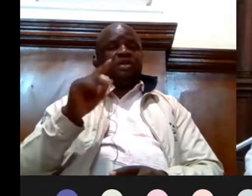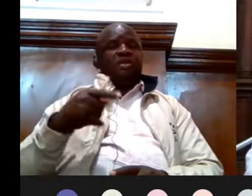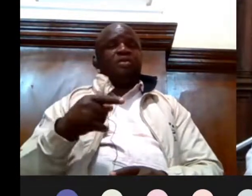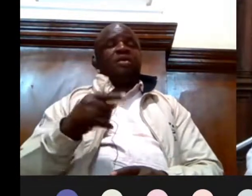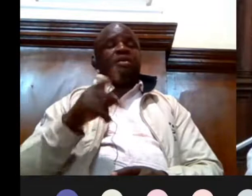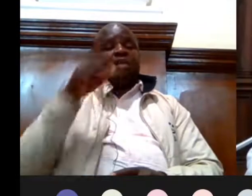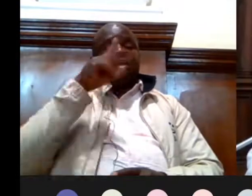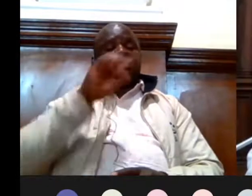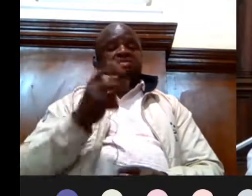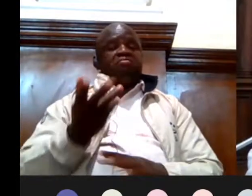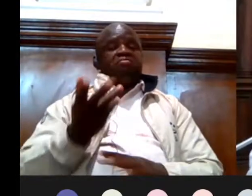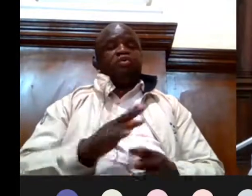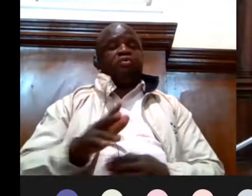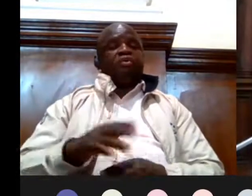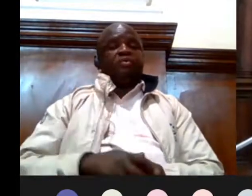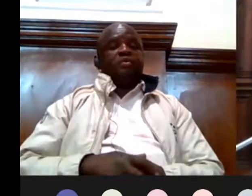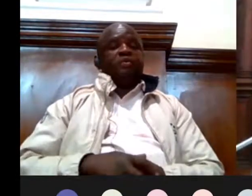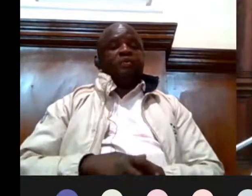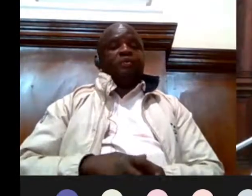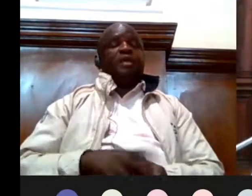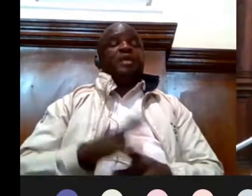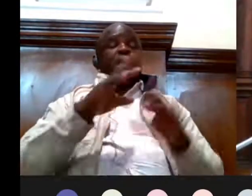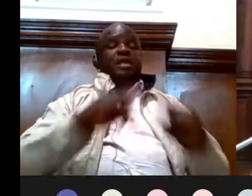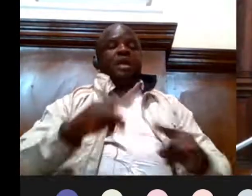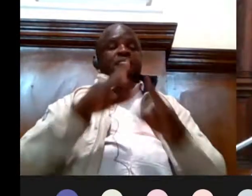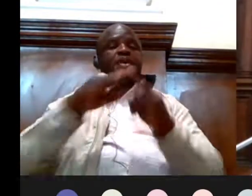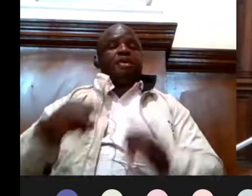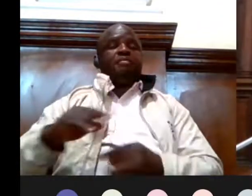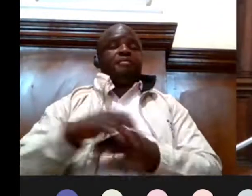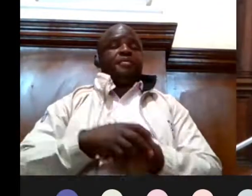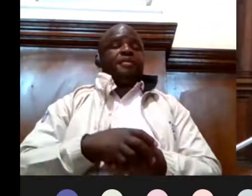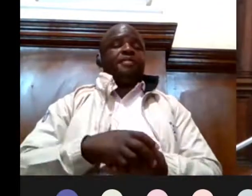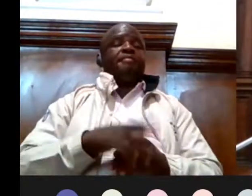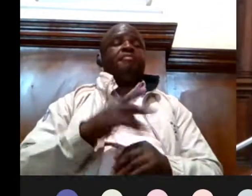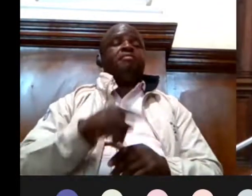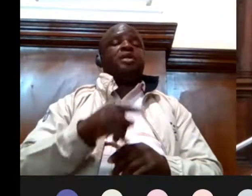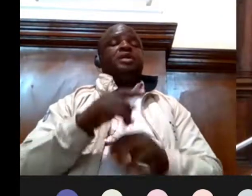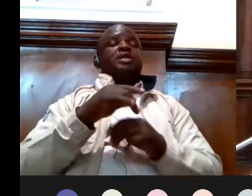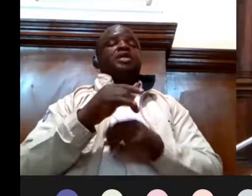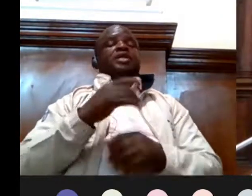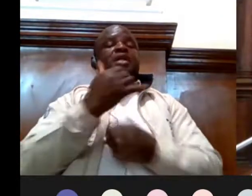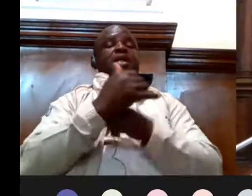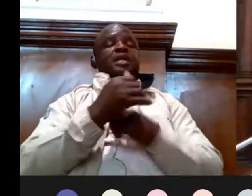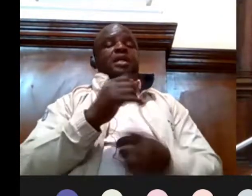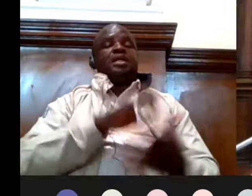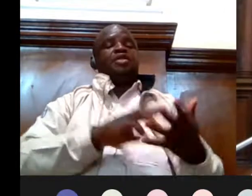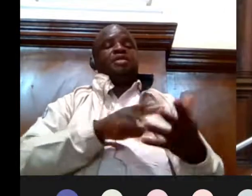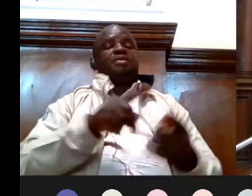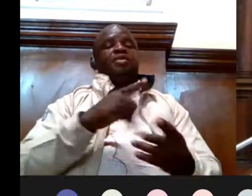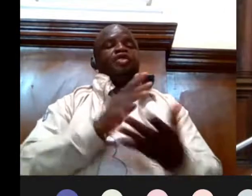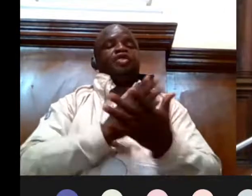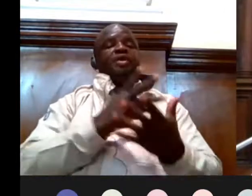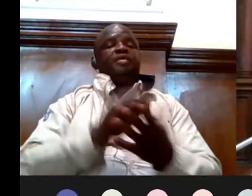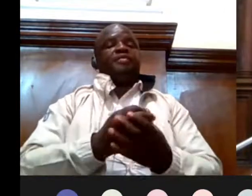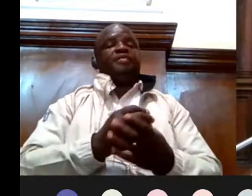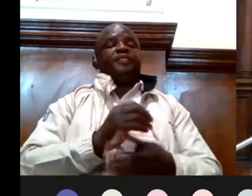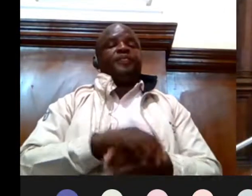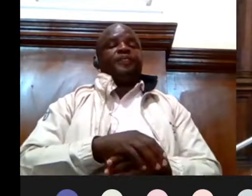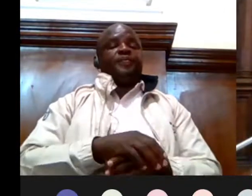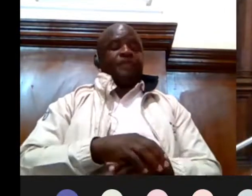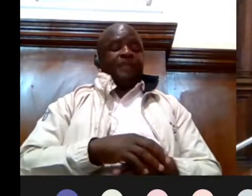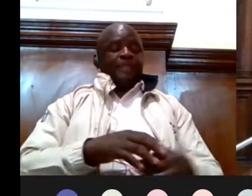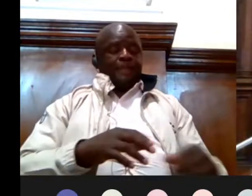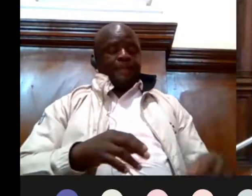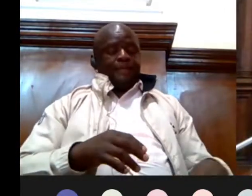Africans died in these concentration camps. This is a shared history, Speaker, we cannot deny. Toe die